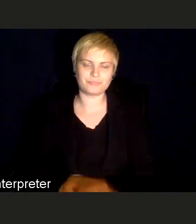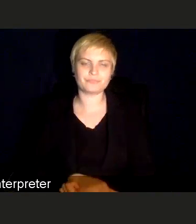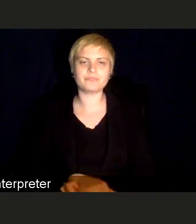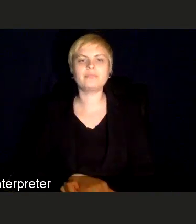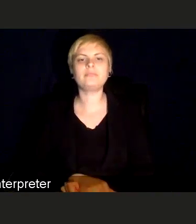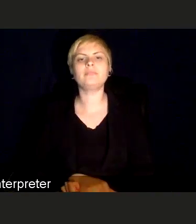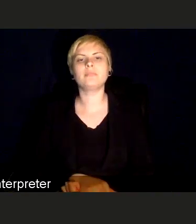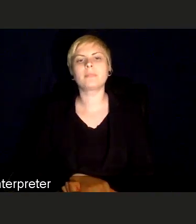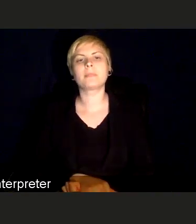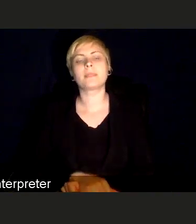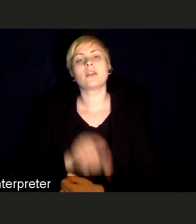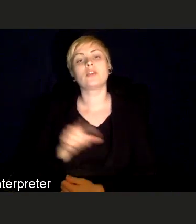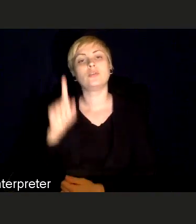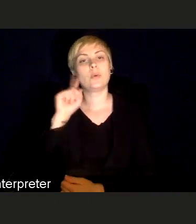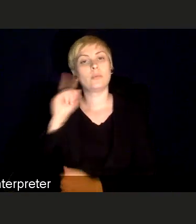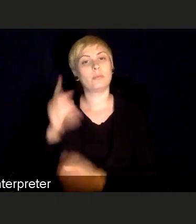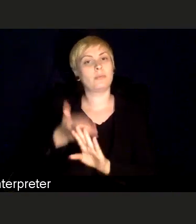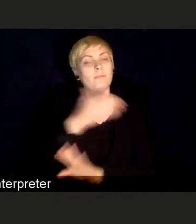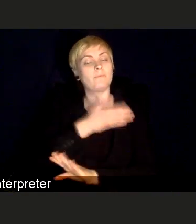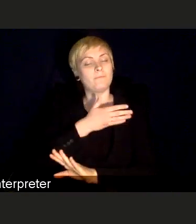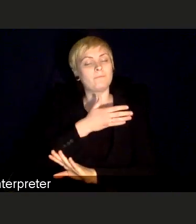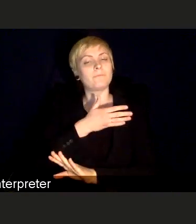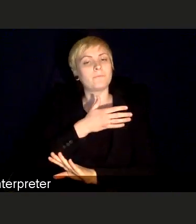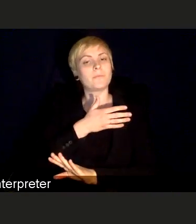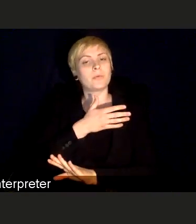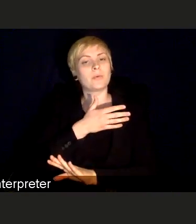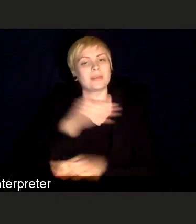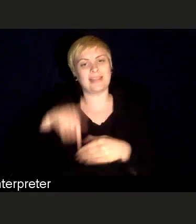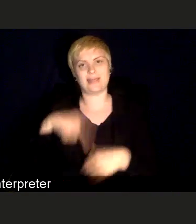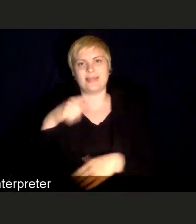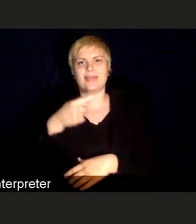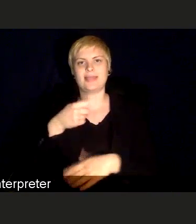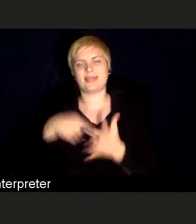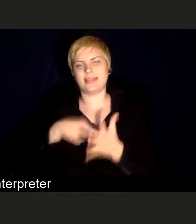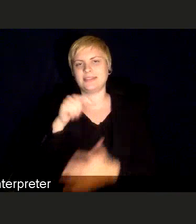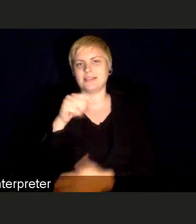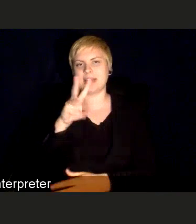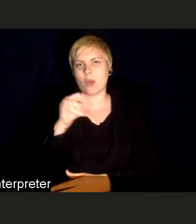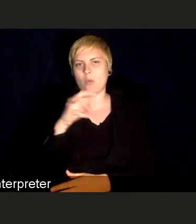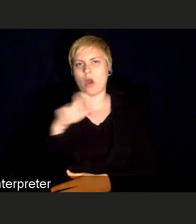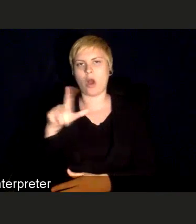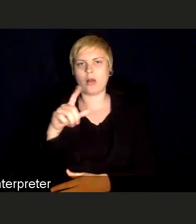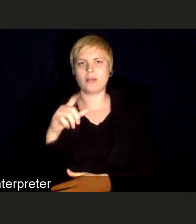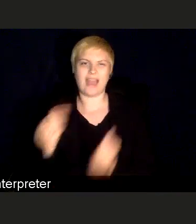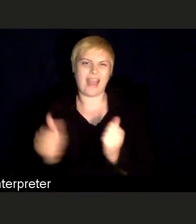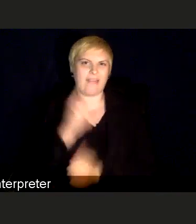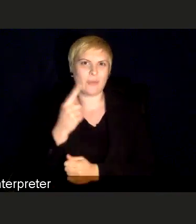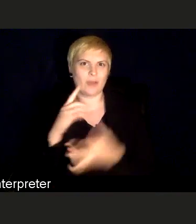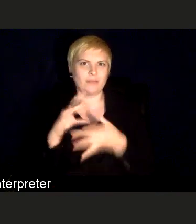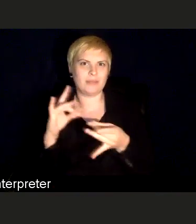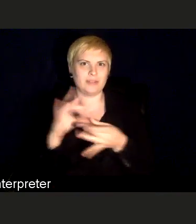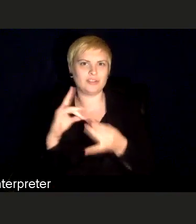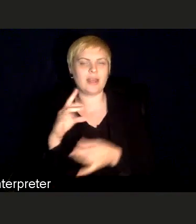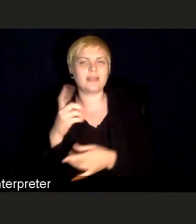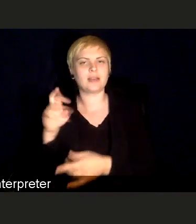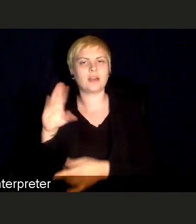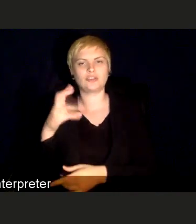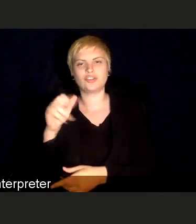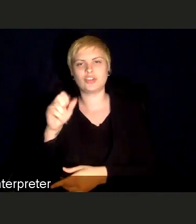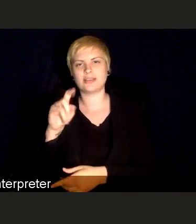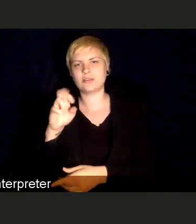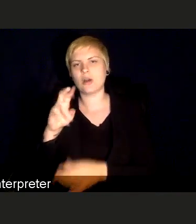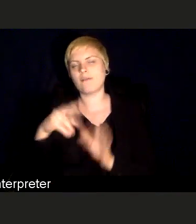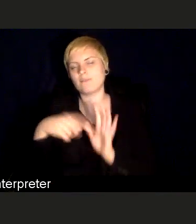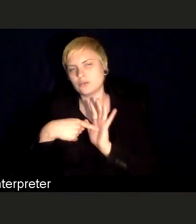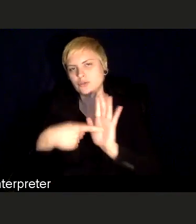As you heard earlier in this town hall by, I believe, everyone, and Dr. Chasanov showed you a visual, we're preparing to